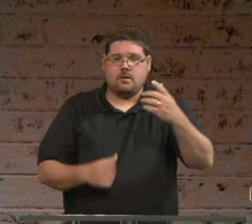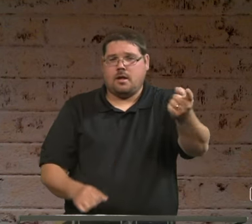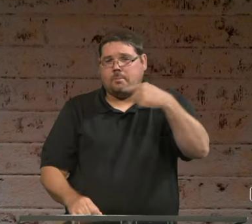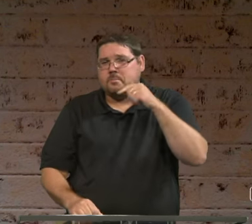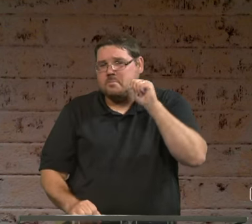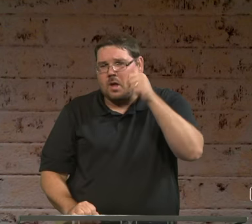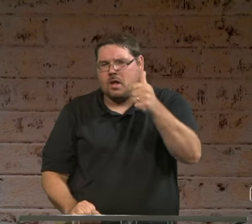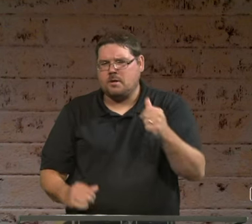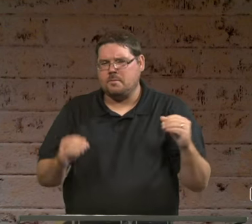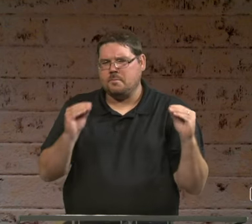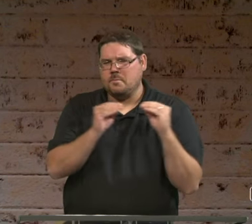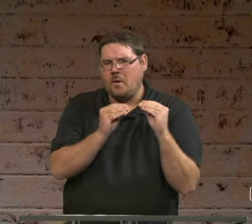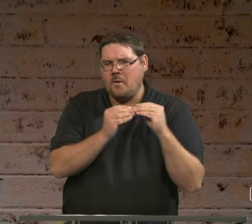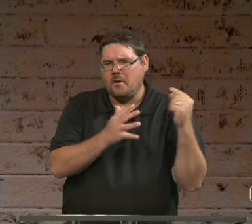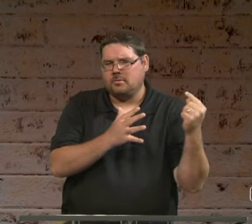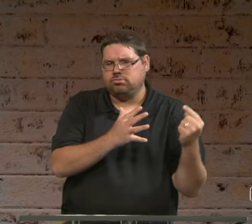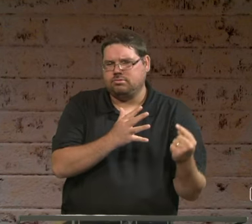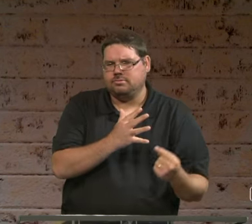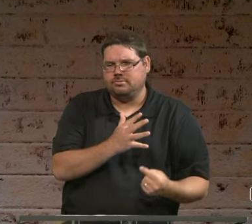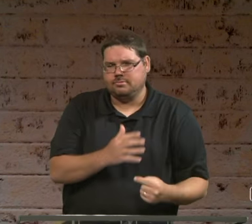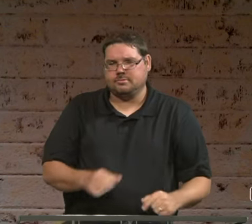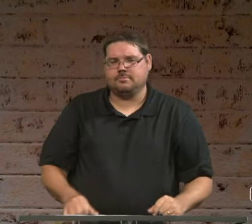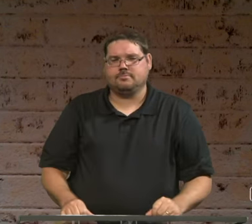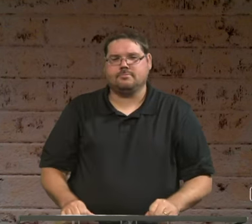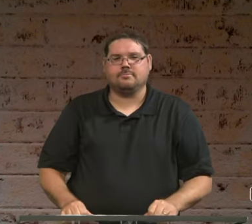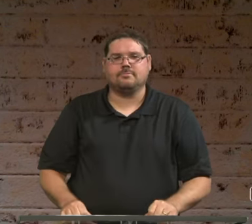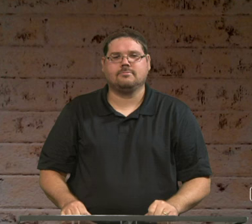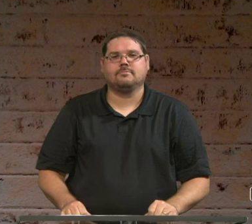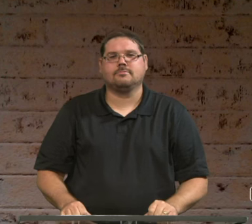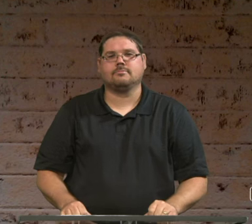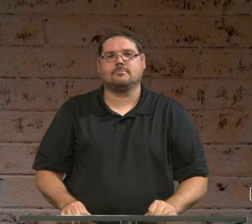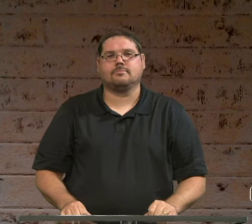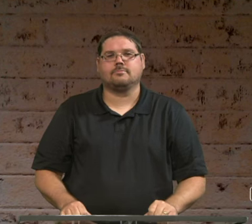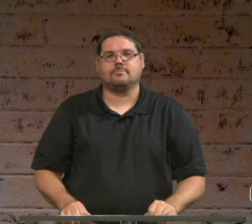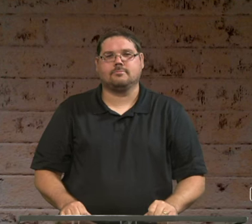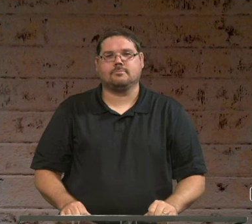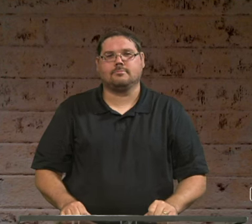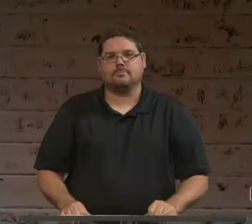involved in your life. So come back tomorrow, and we'll explain more things about this.